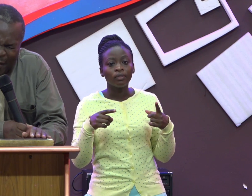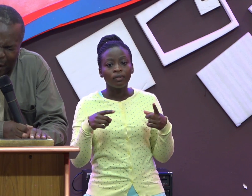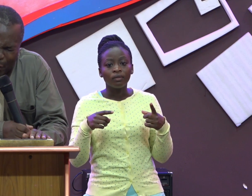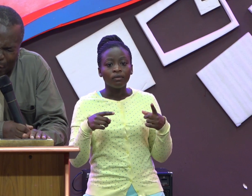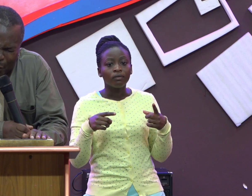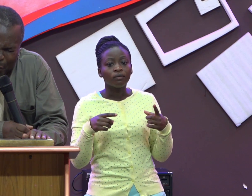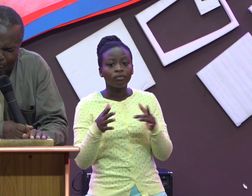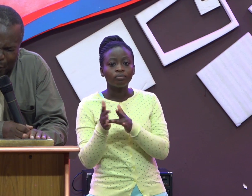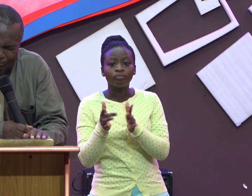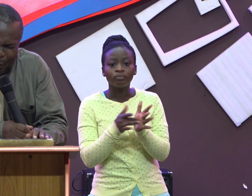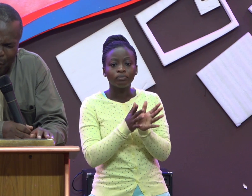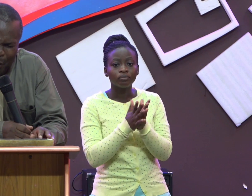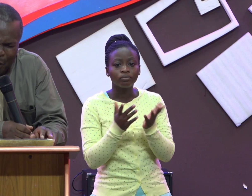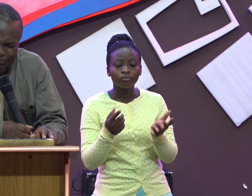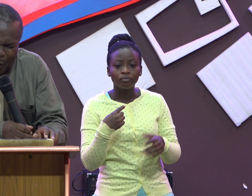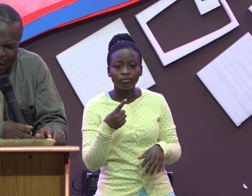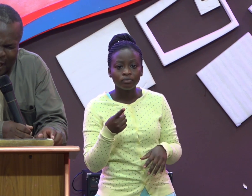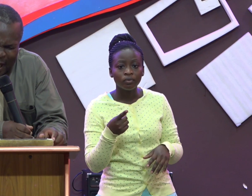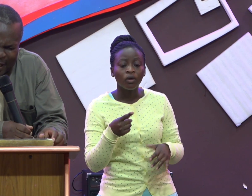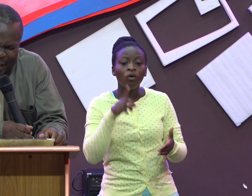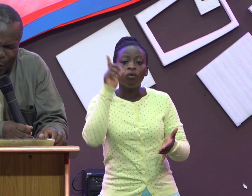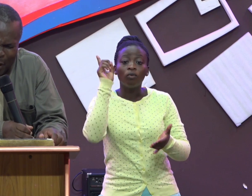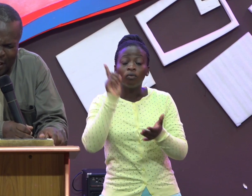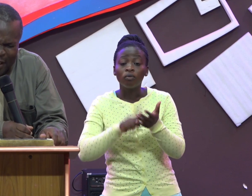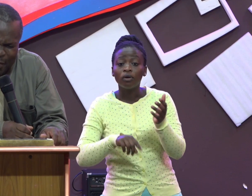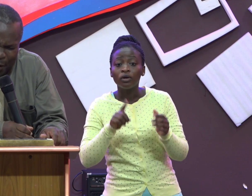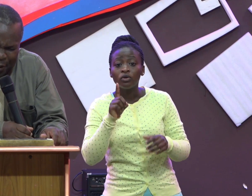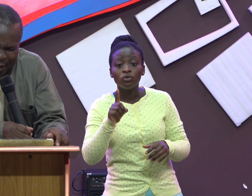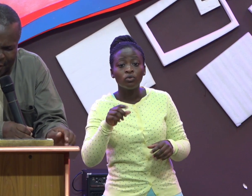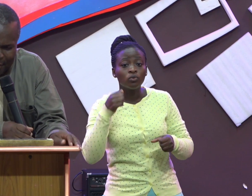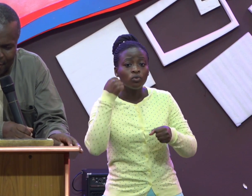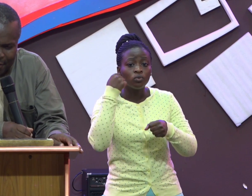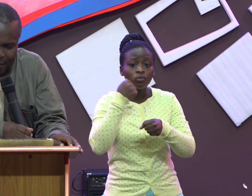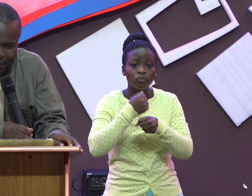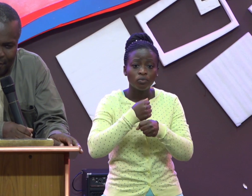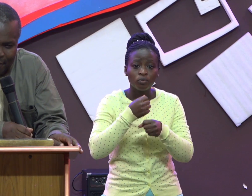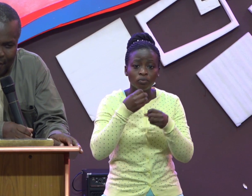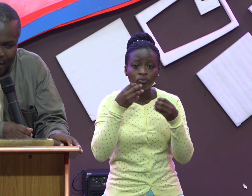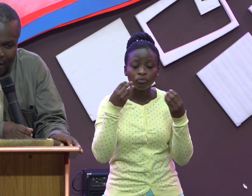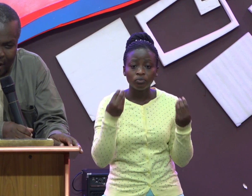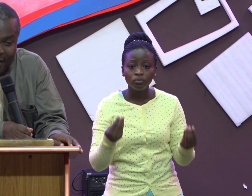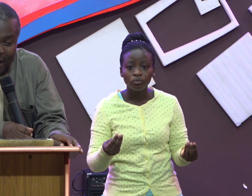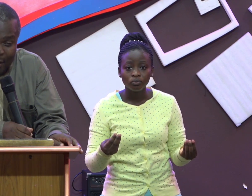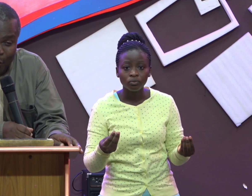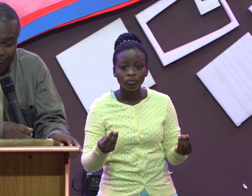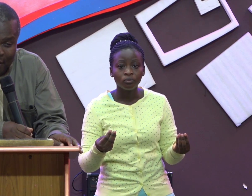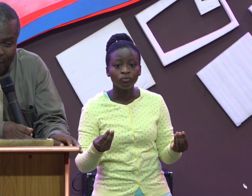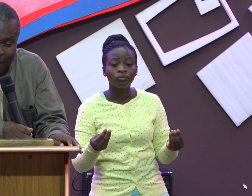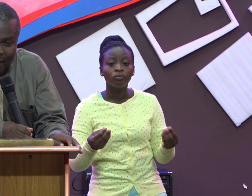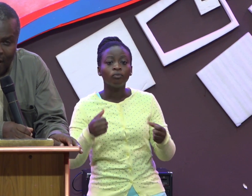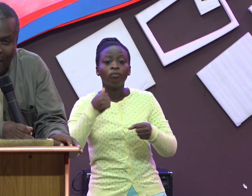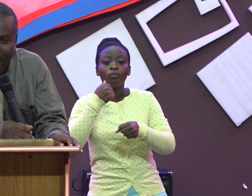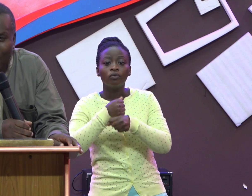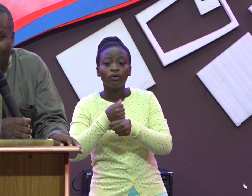Colossians 3:23. Whatever you do, chona chokola. Do it heartily, do it in spirit. Chikole mumoyo. Ekisera kituuse.